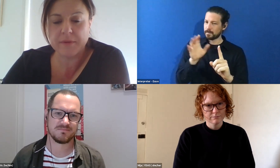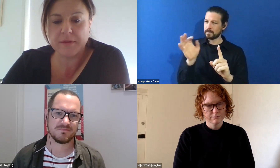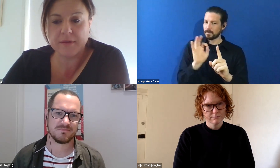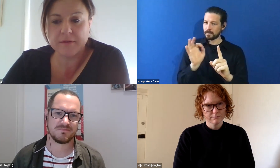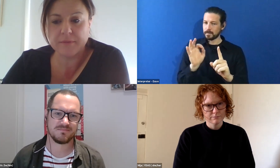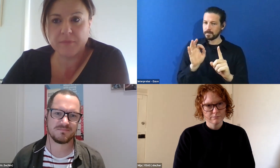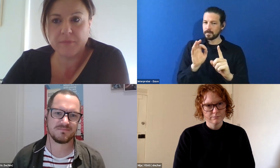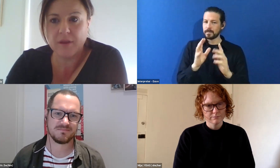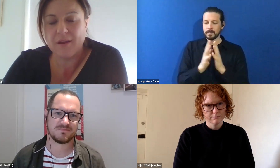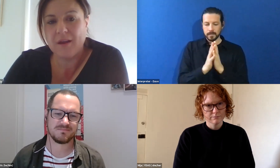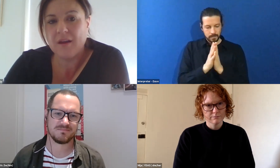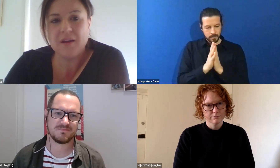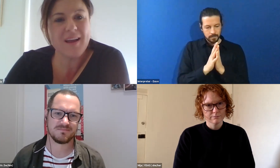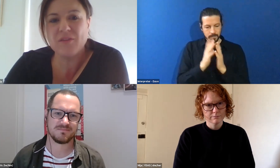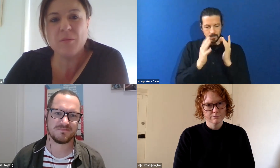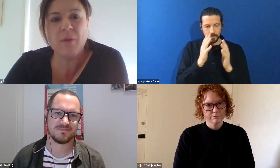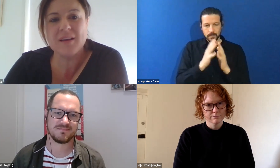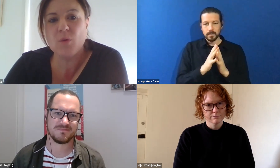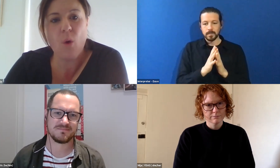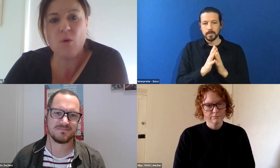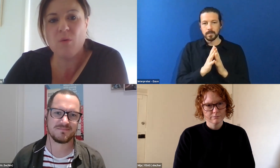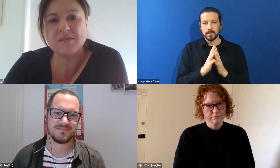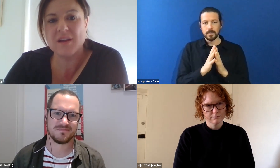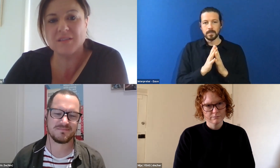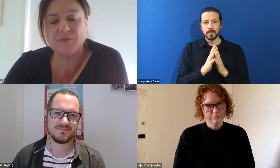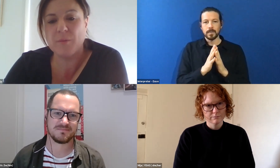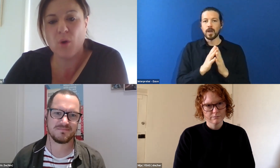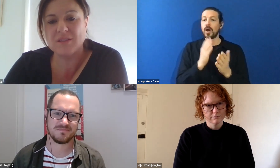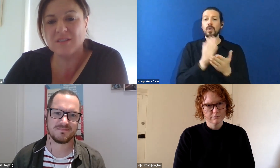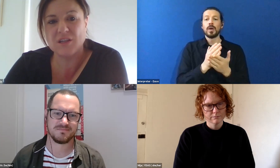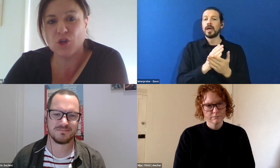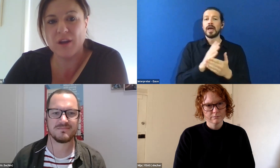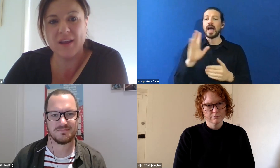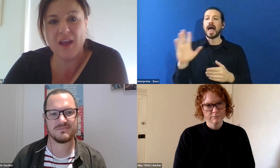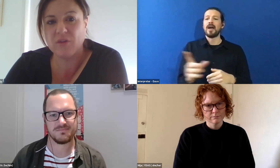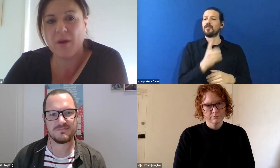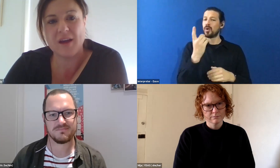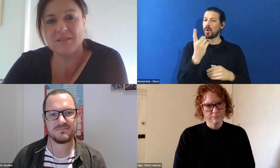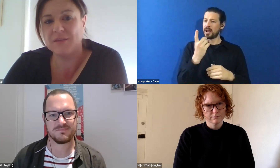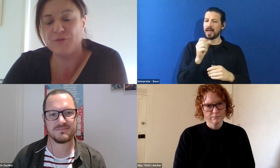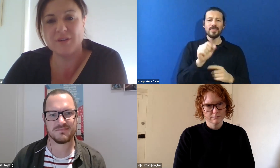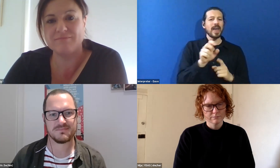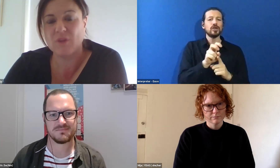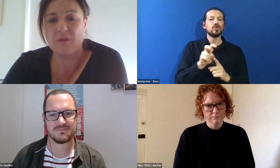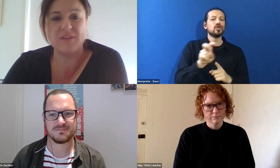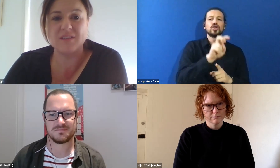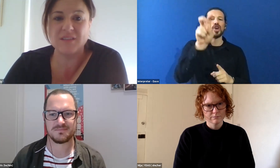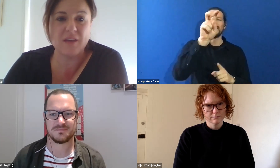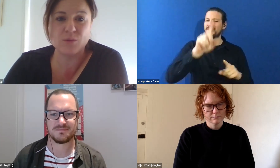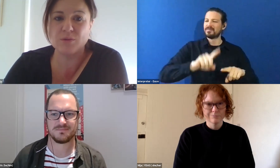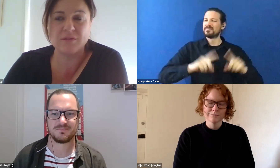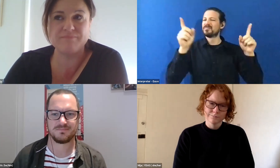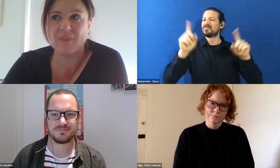let me think. Like, everybody will always be at different points in their journey. Everyone has different